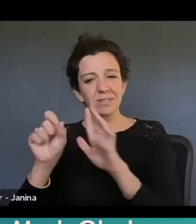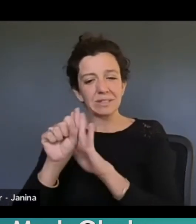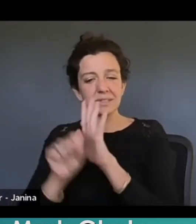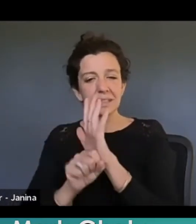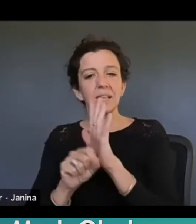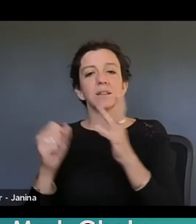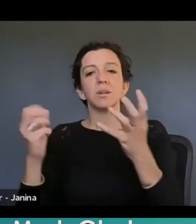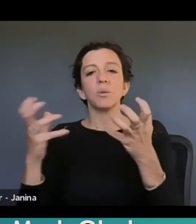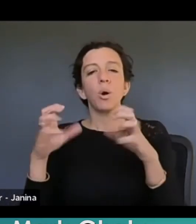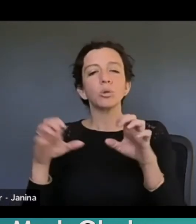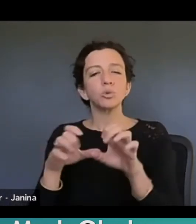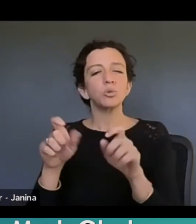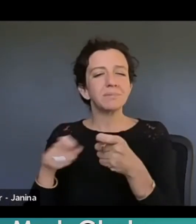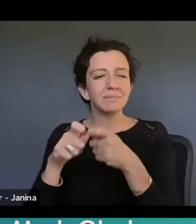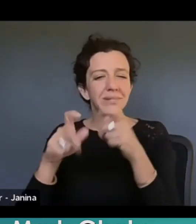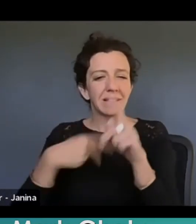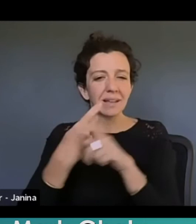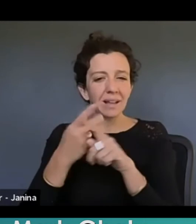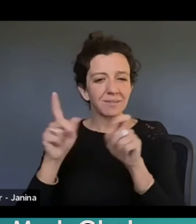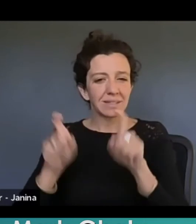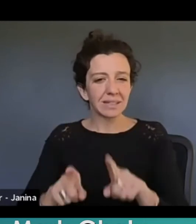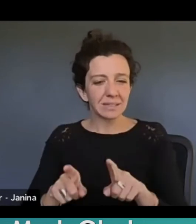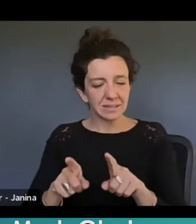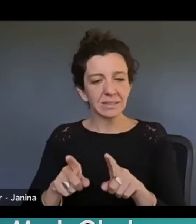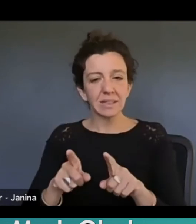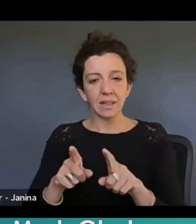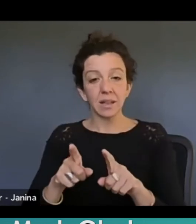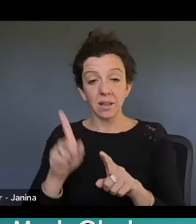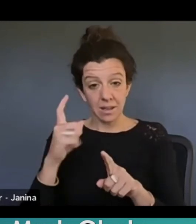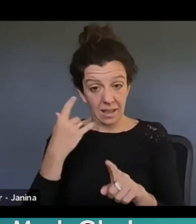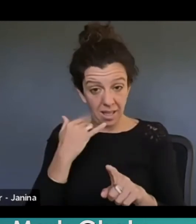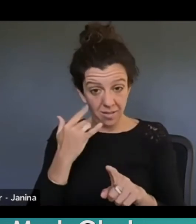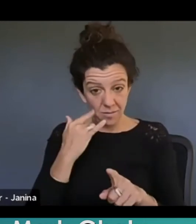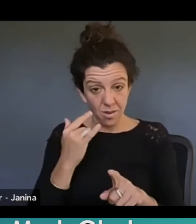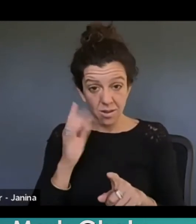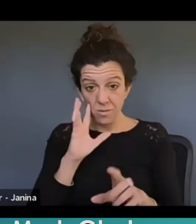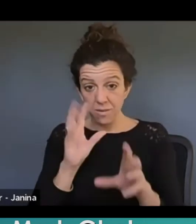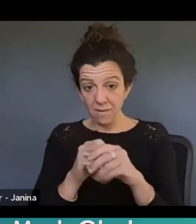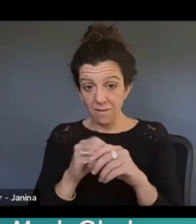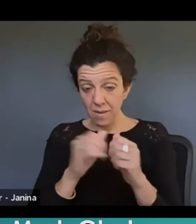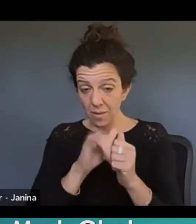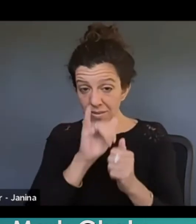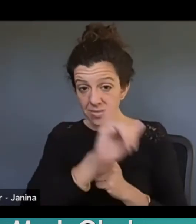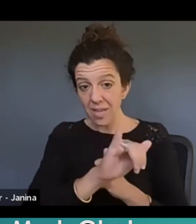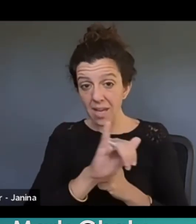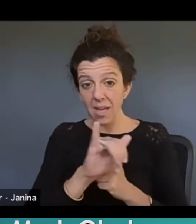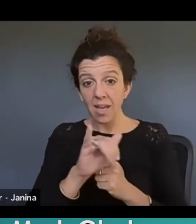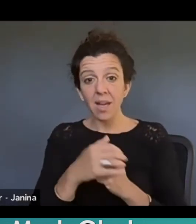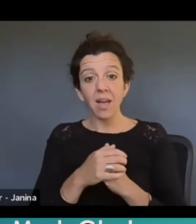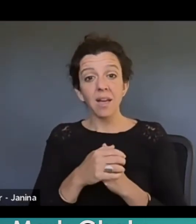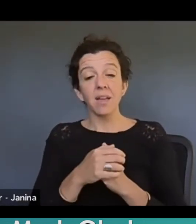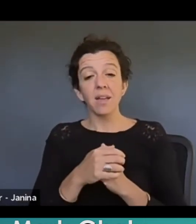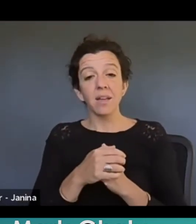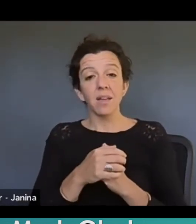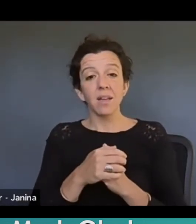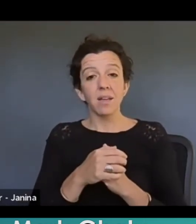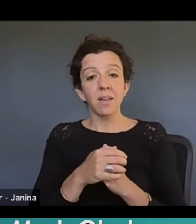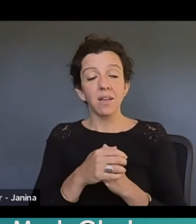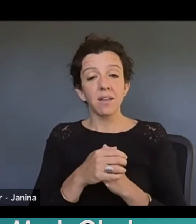I wanted to see if California is planning, if there's any talk of California joining this compact, and if there's maybe going to